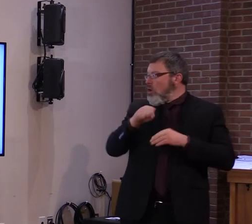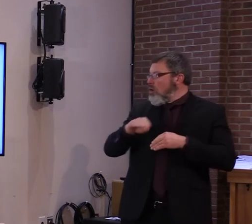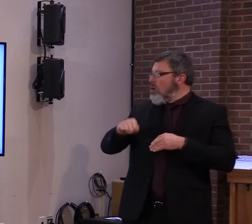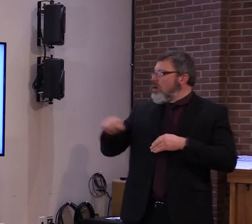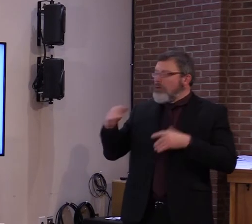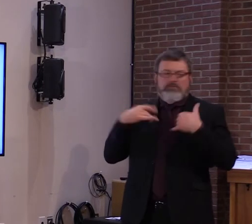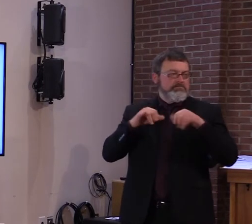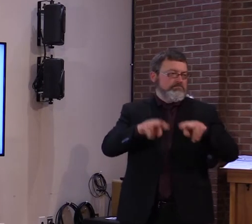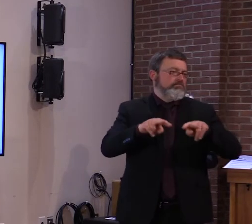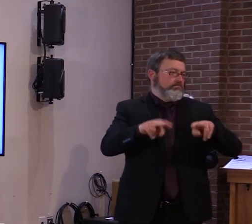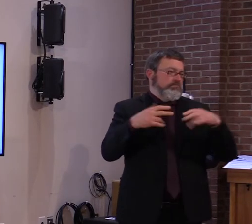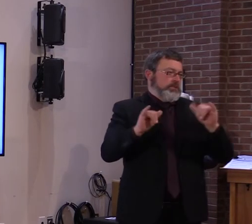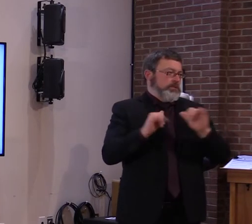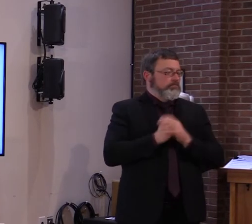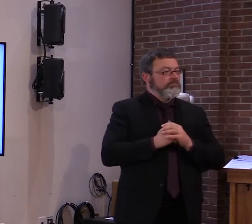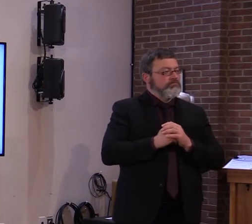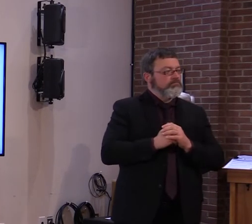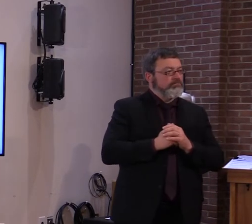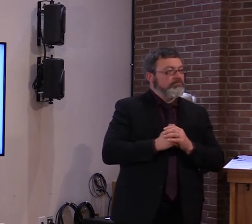And then finally,